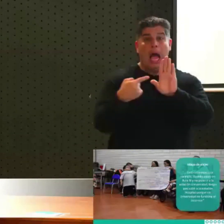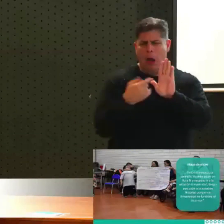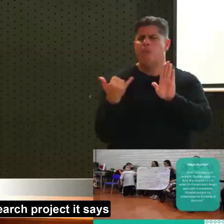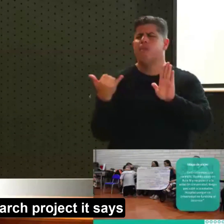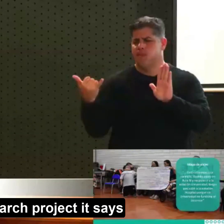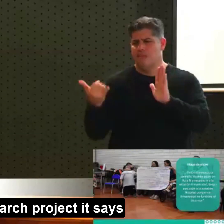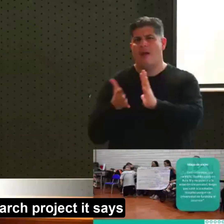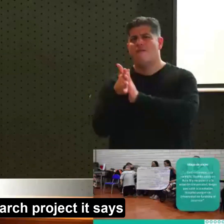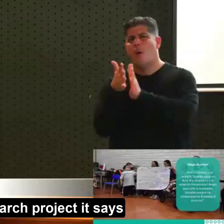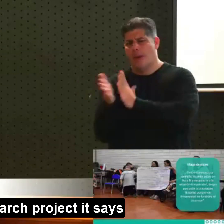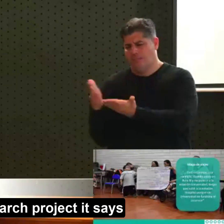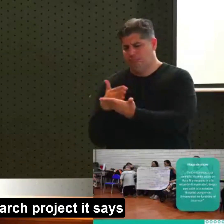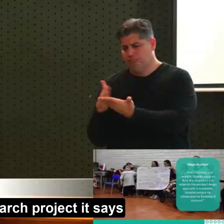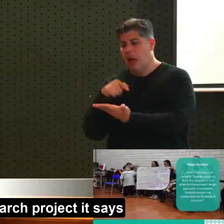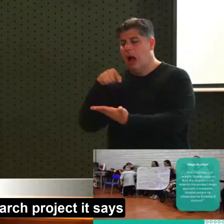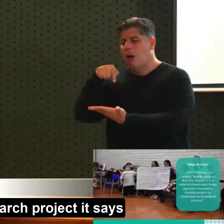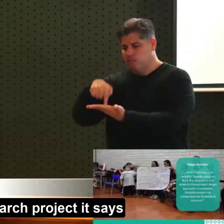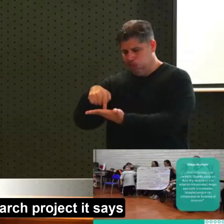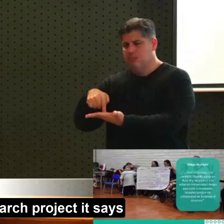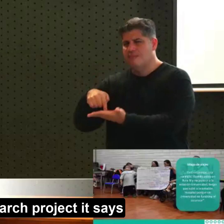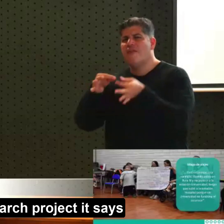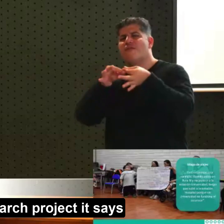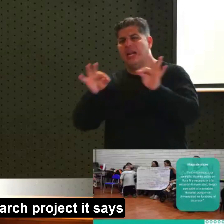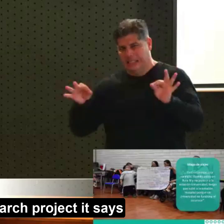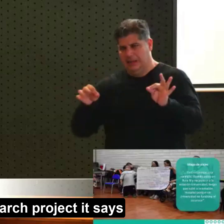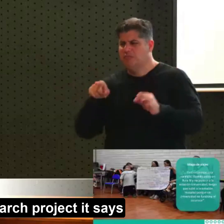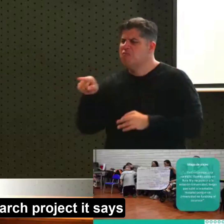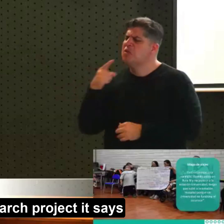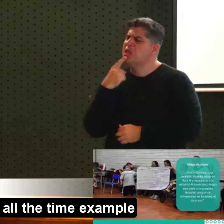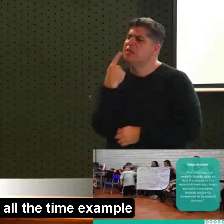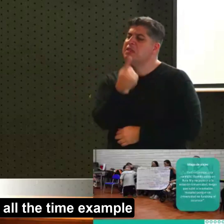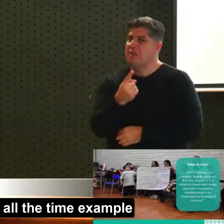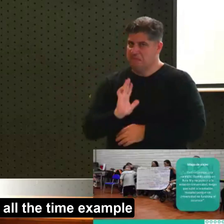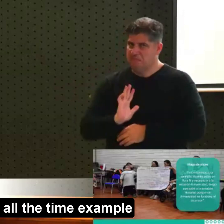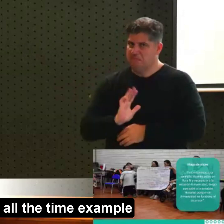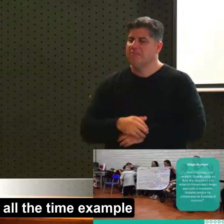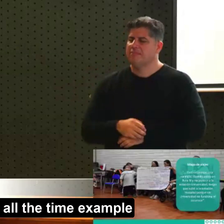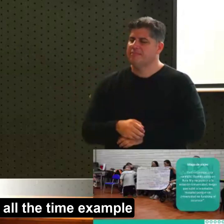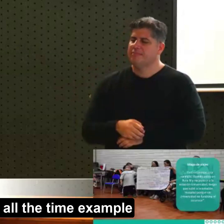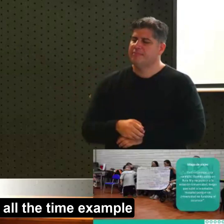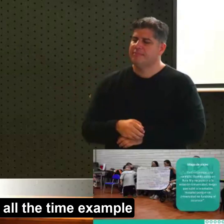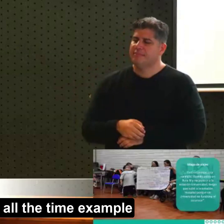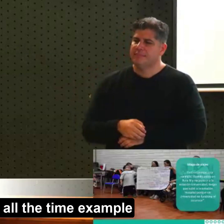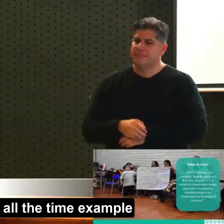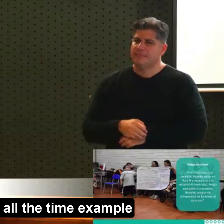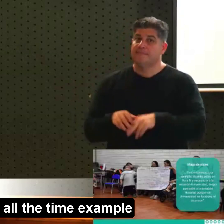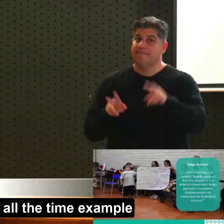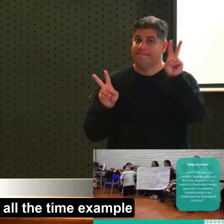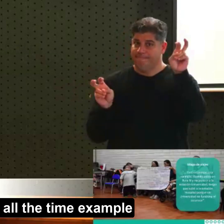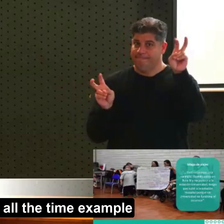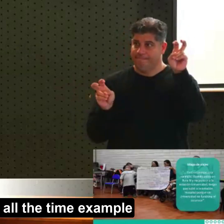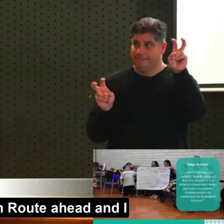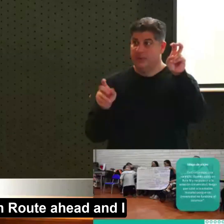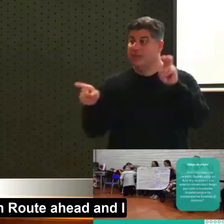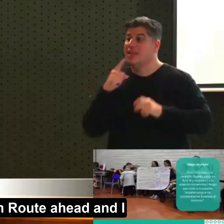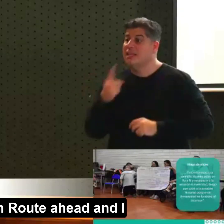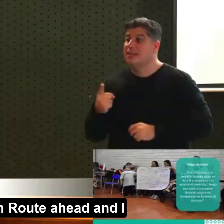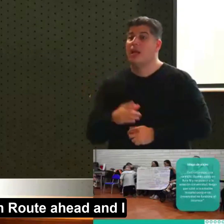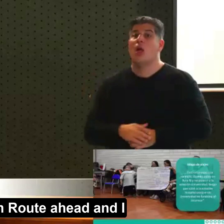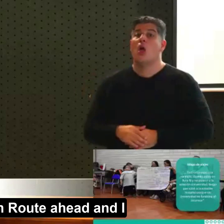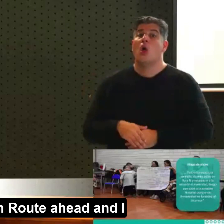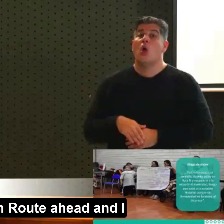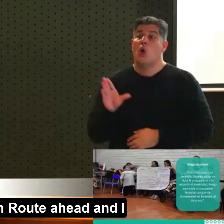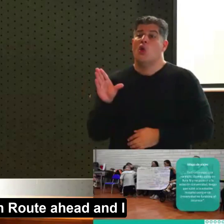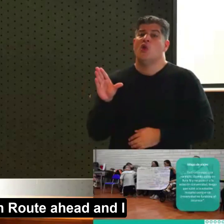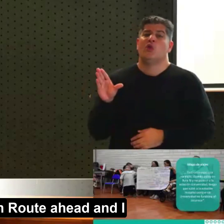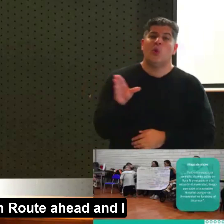report of the research project. It says, open quotes, all the time, for example, when I'm